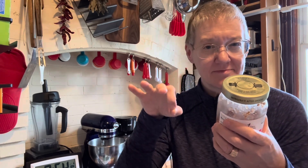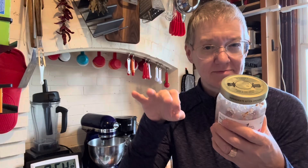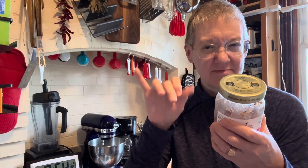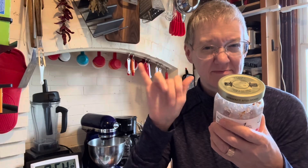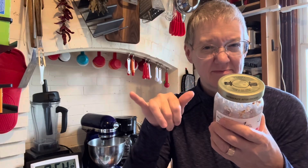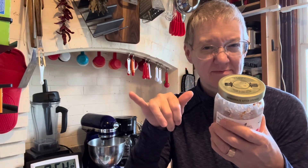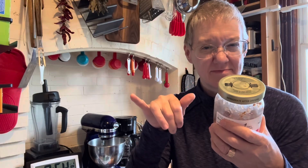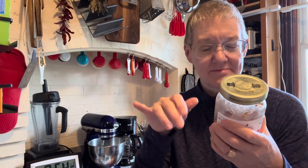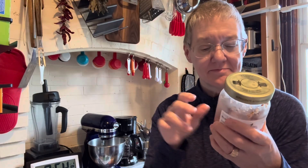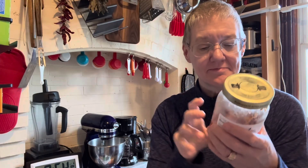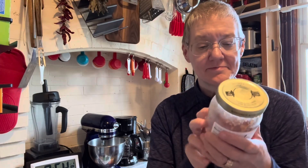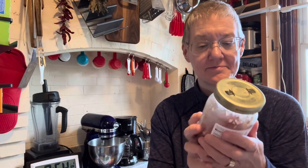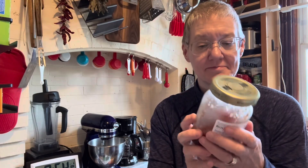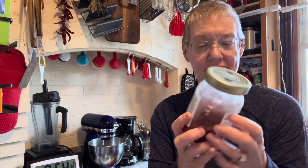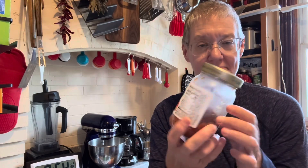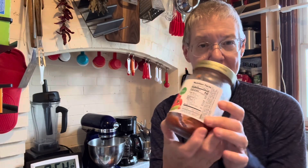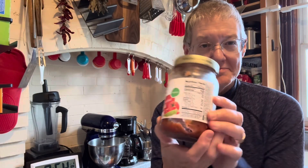spices, peppers, vinegar.